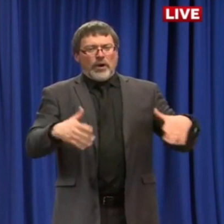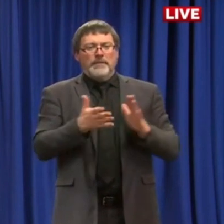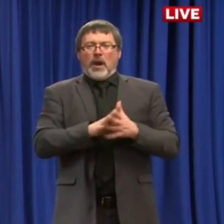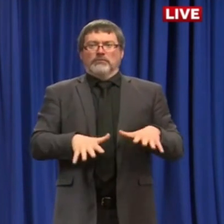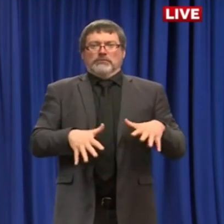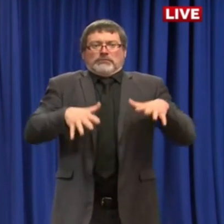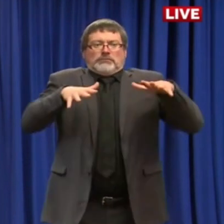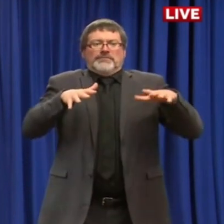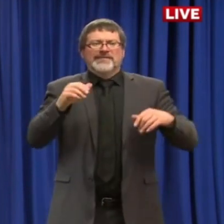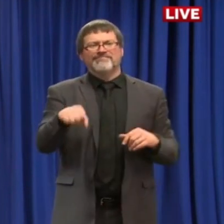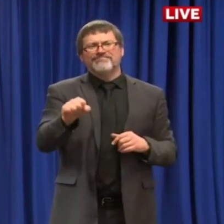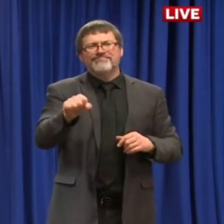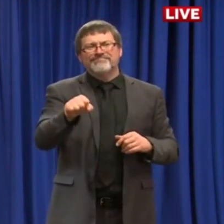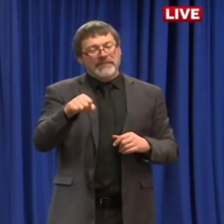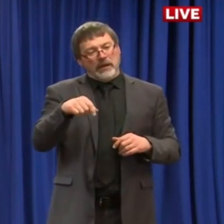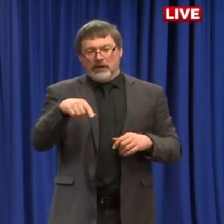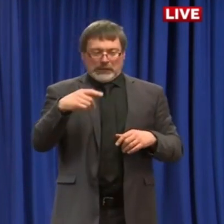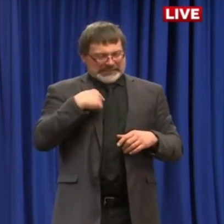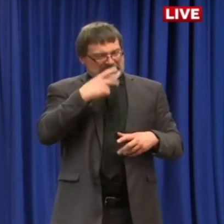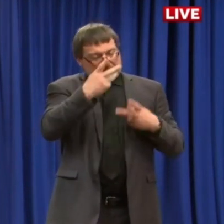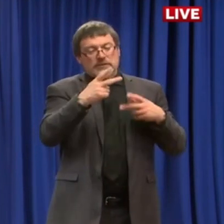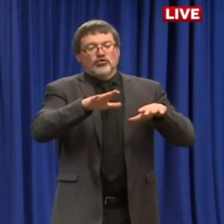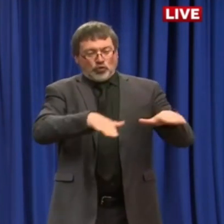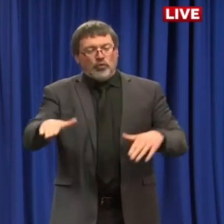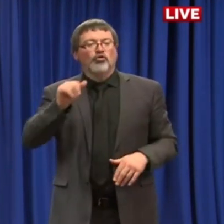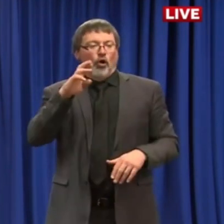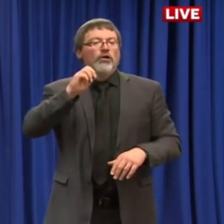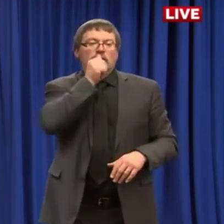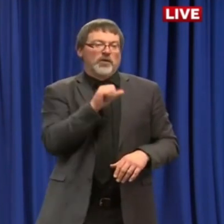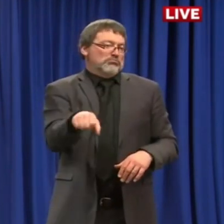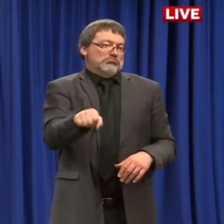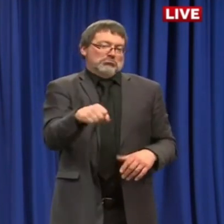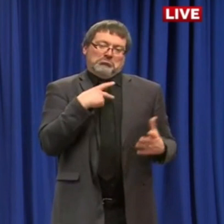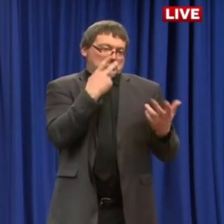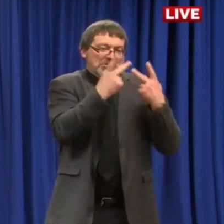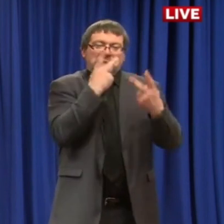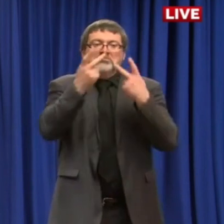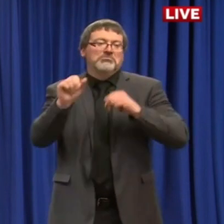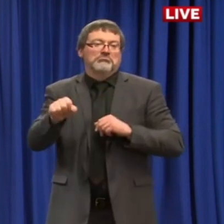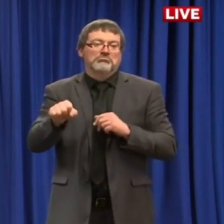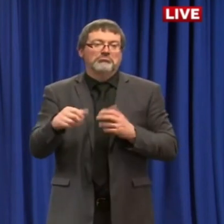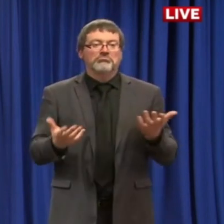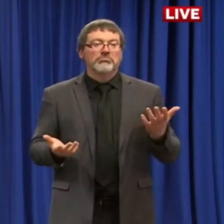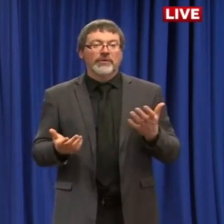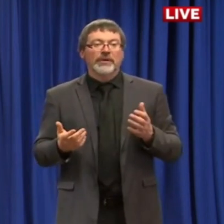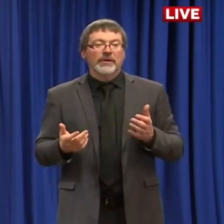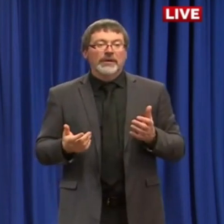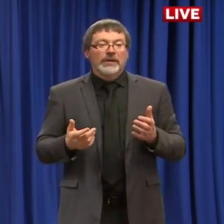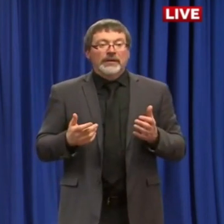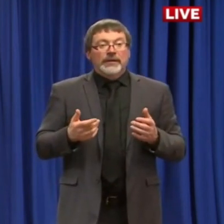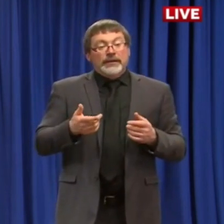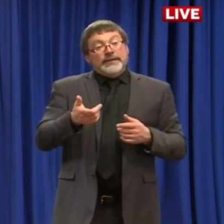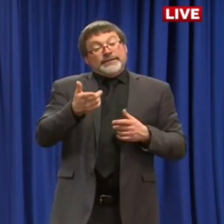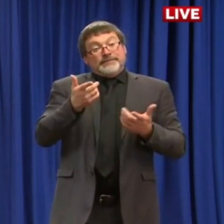kids. Now you add into the segment you're talking about, those kids that are too old for childcare, really too young to stay by themselves. And again, you're